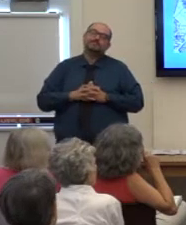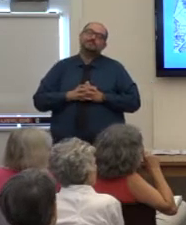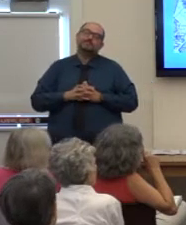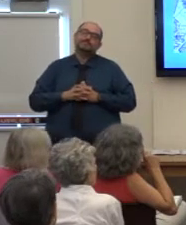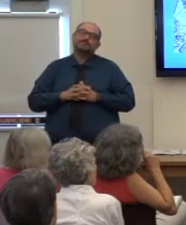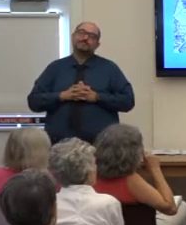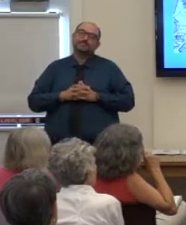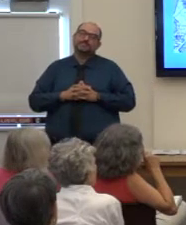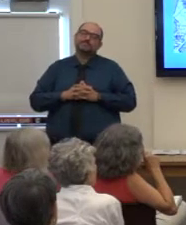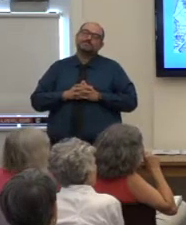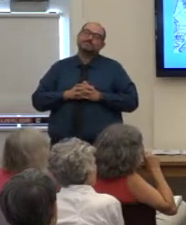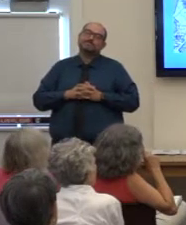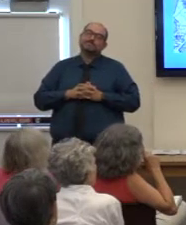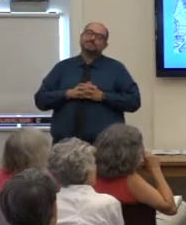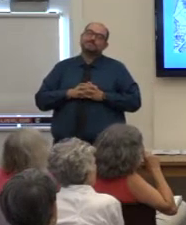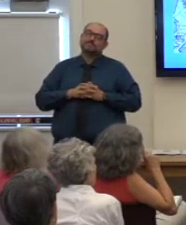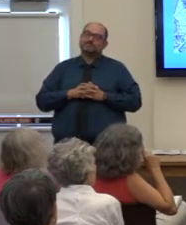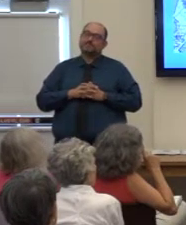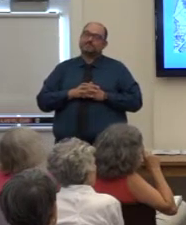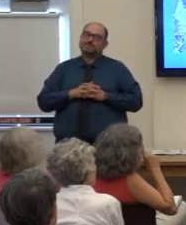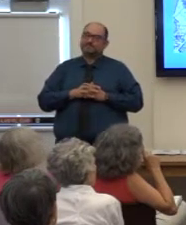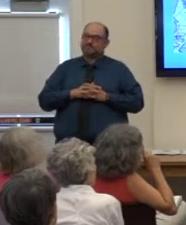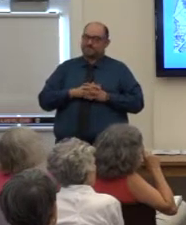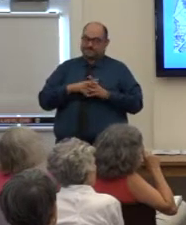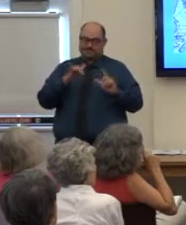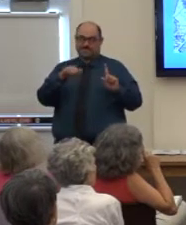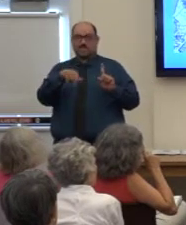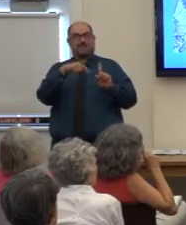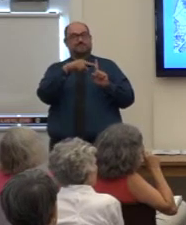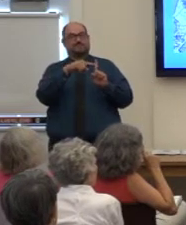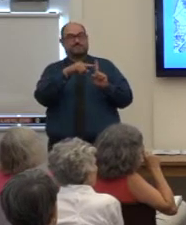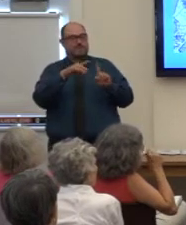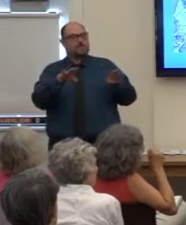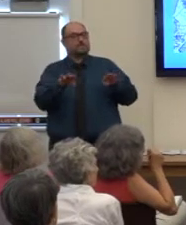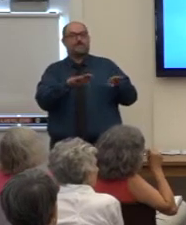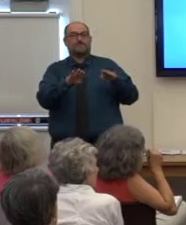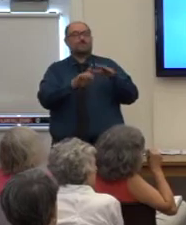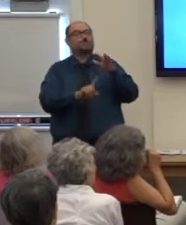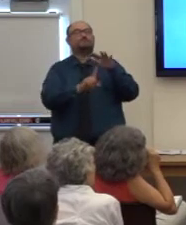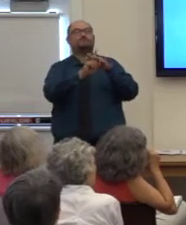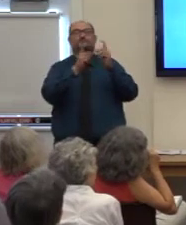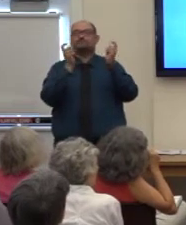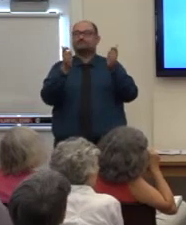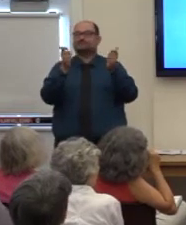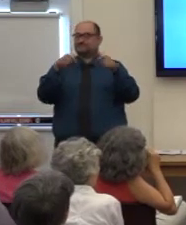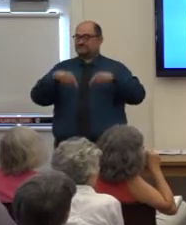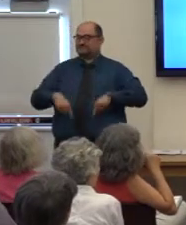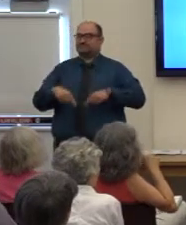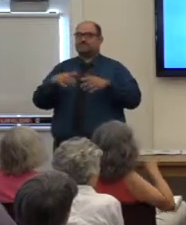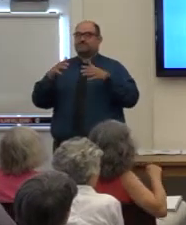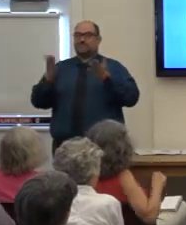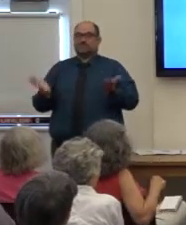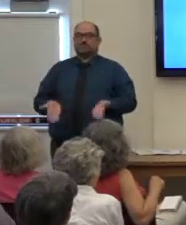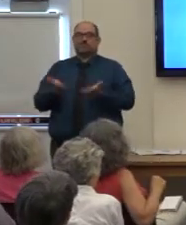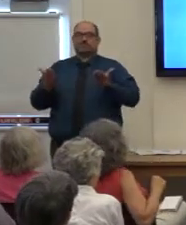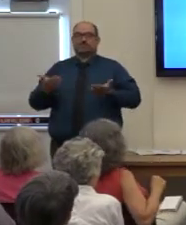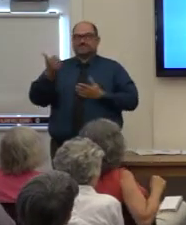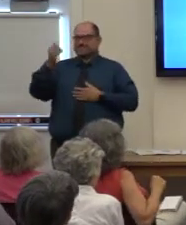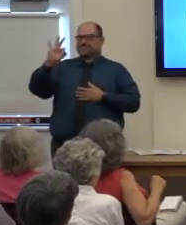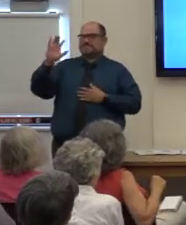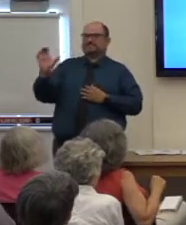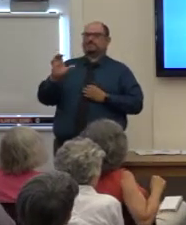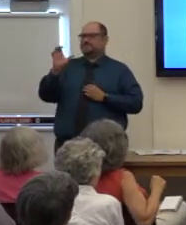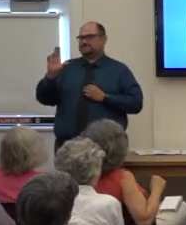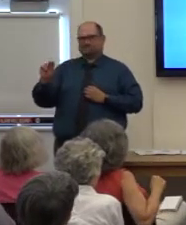behavior suddenly materialized for the first time at the end of the 19th century, and that